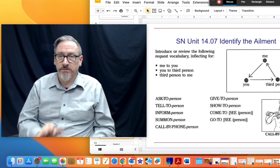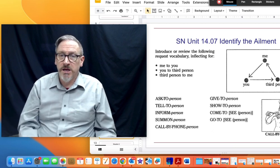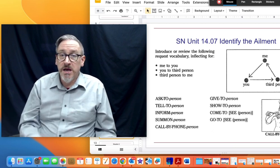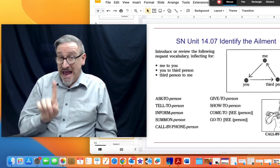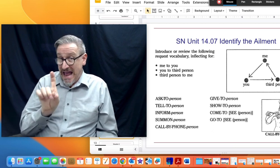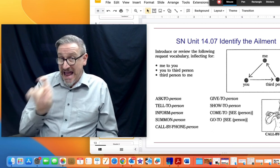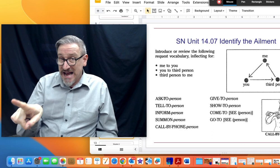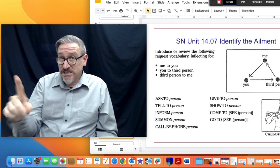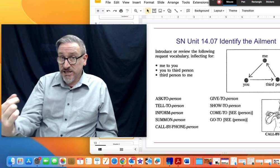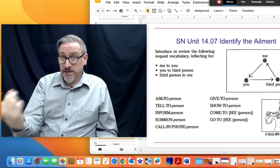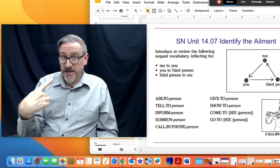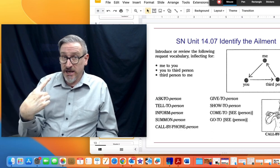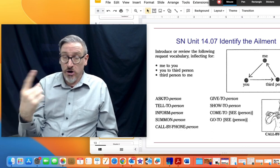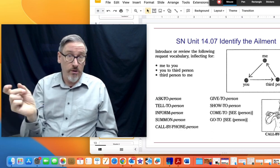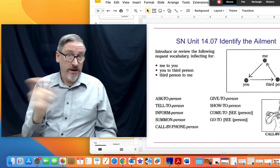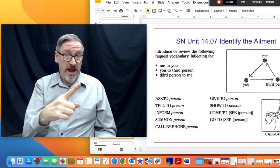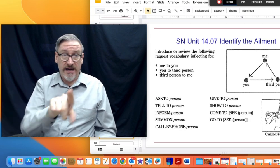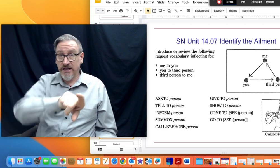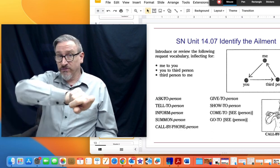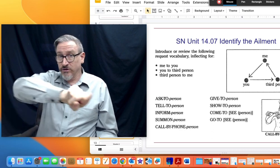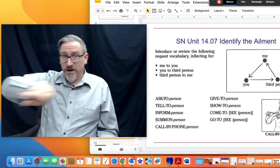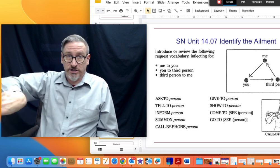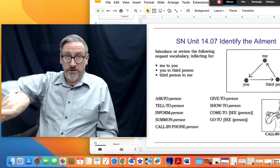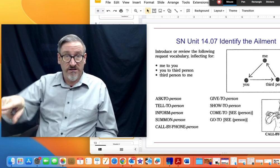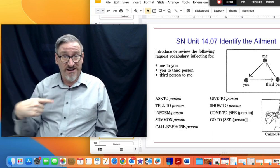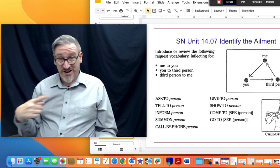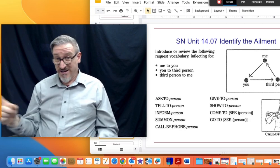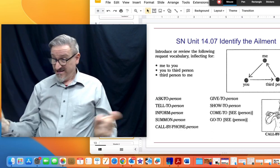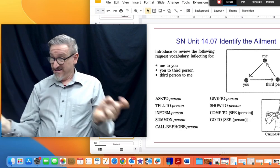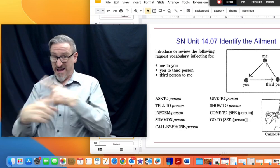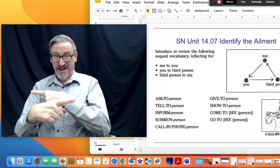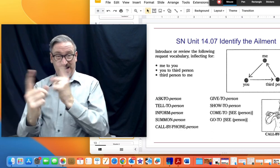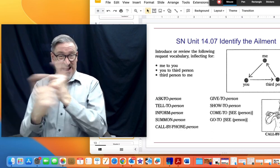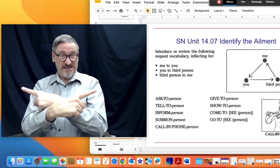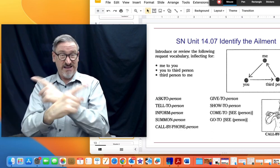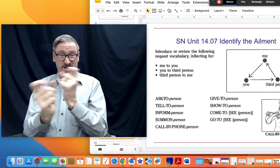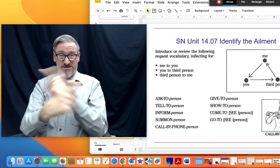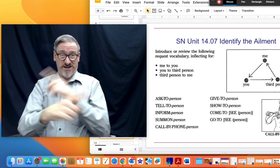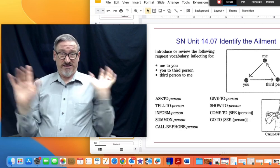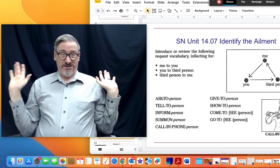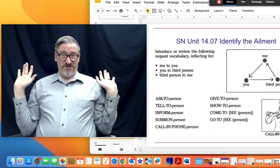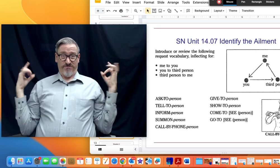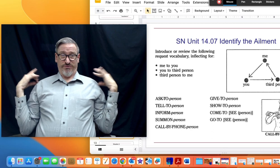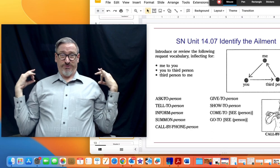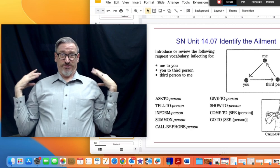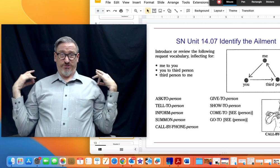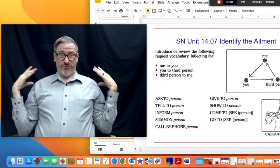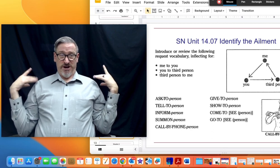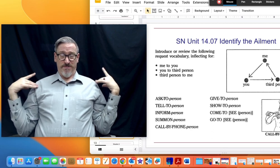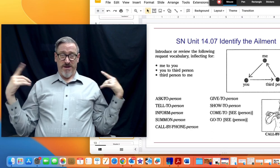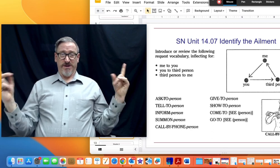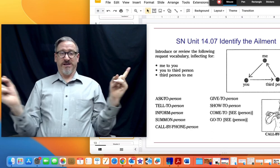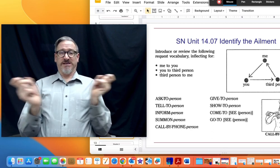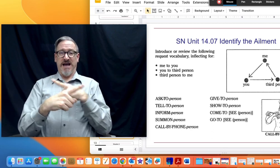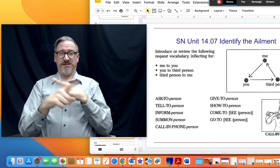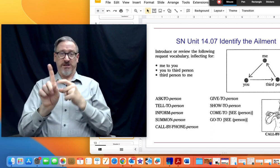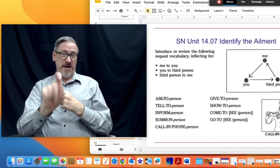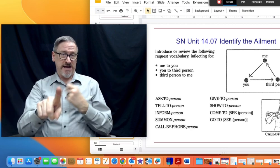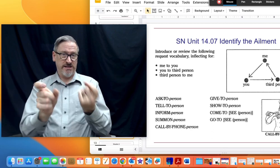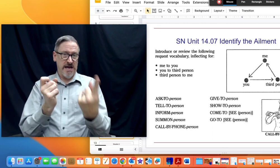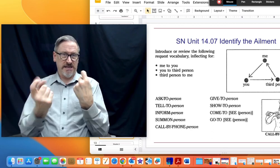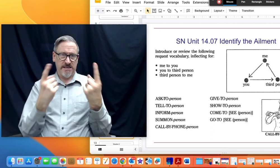signer. Ask can go in any different direction. Ask each other. Not my business.